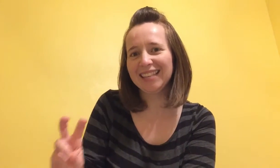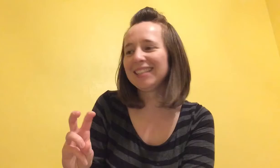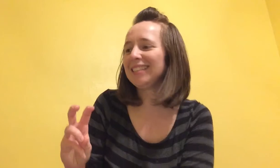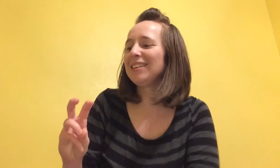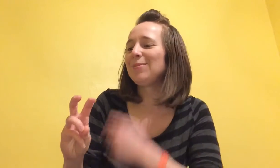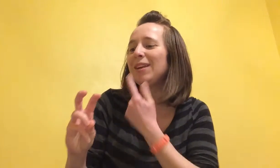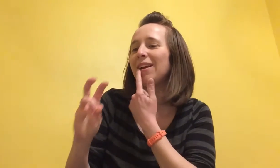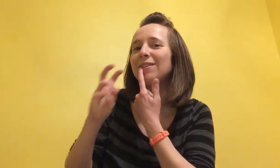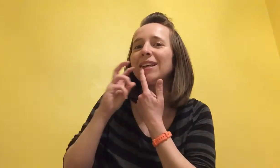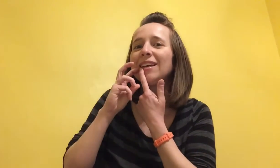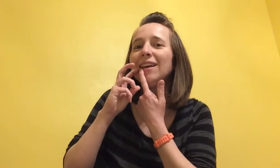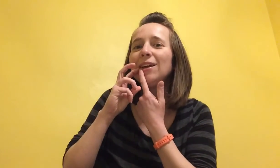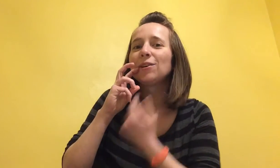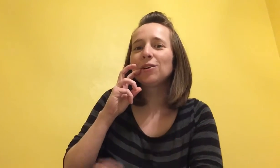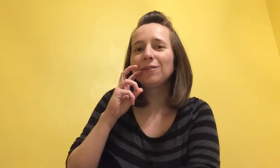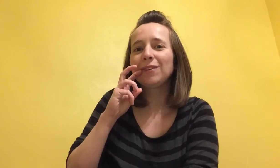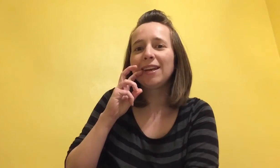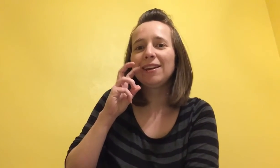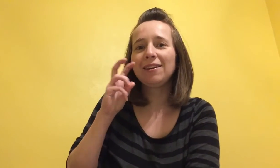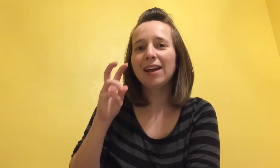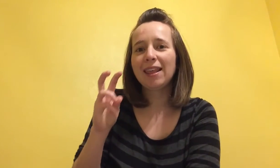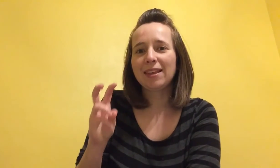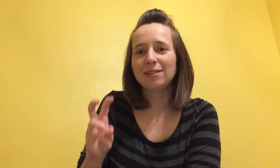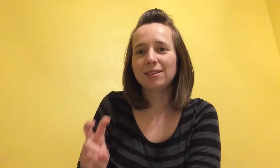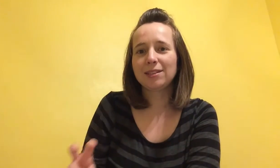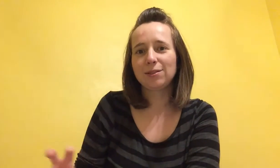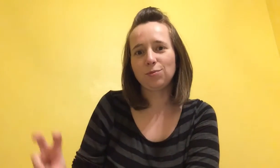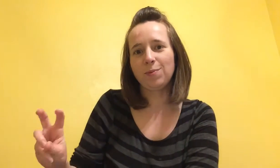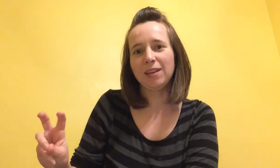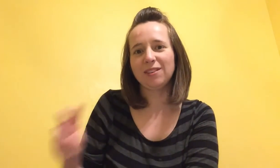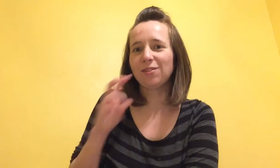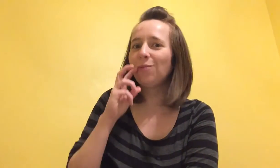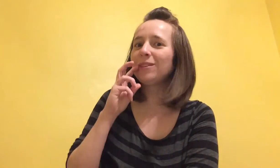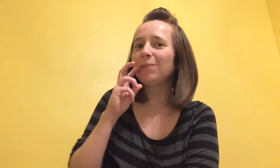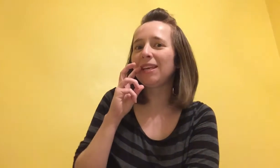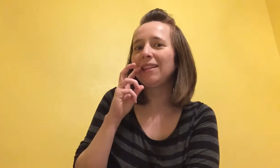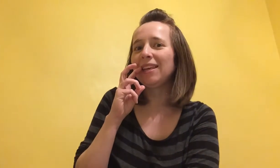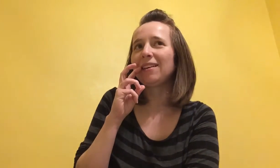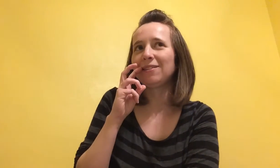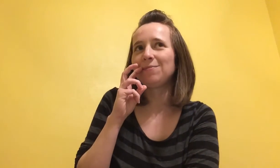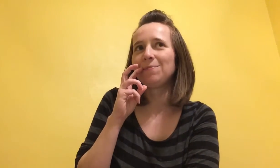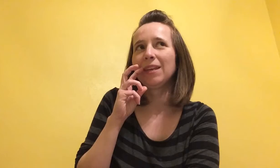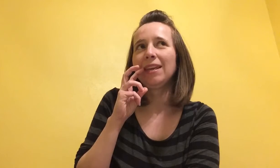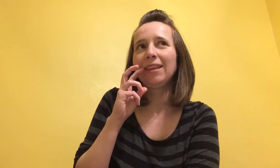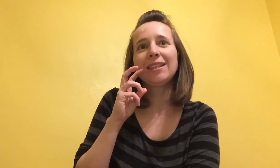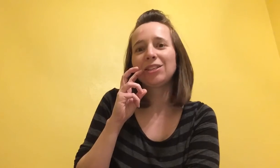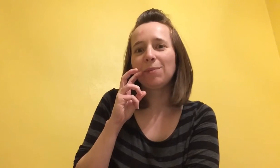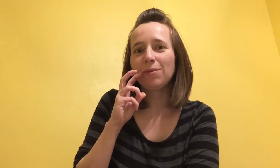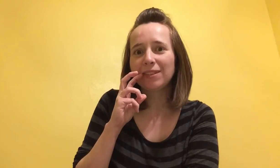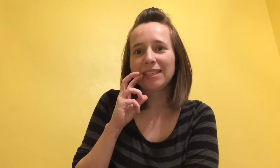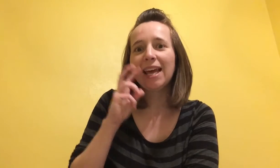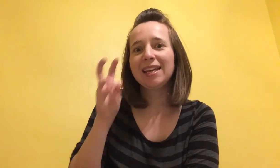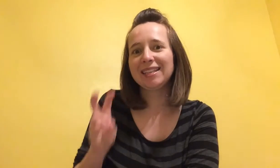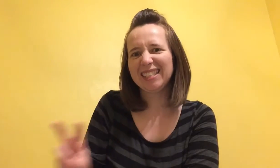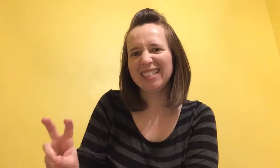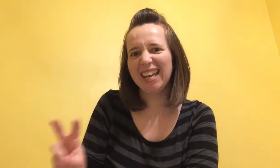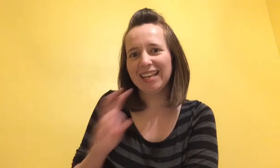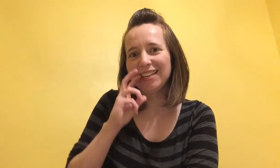It's going to be kind of like curved right here and then swooping it down, almost making like the shape of a slide. Snake.